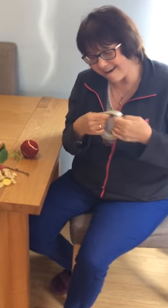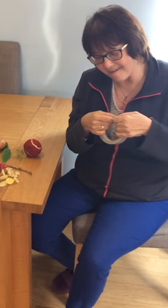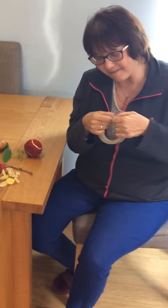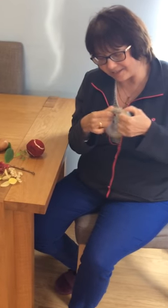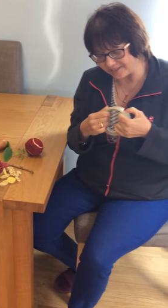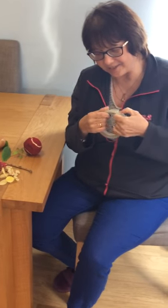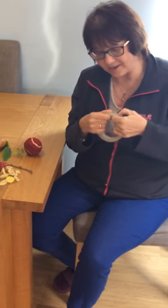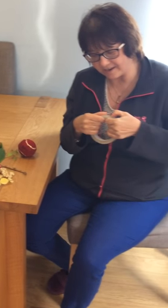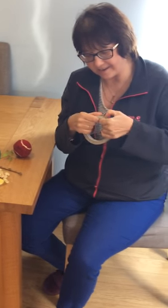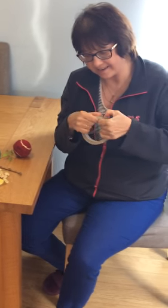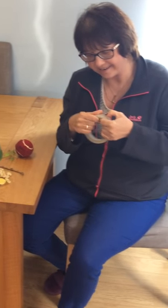I'm stuck.